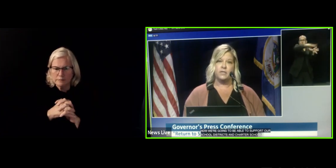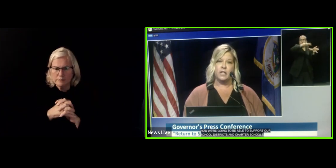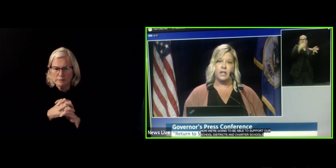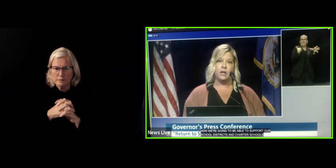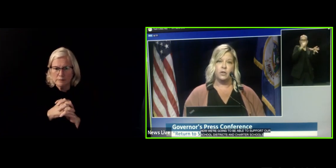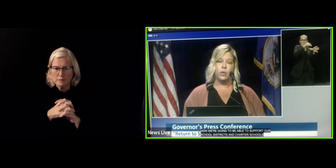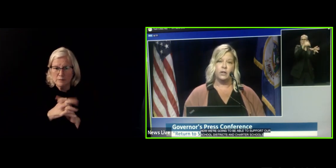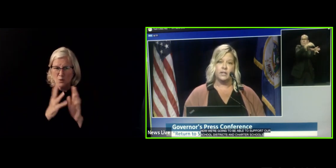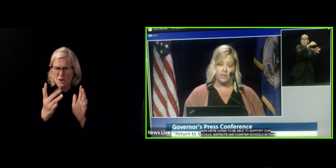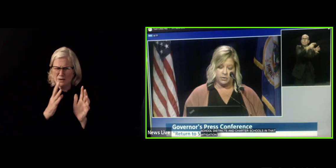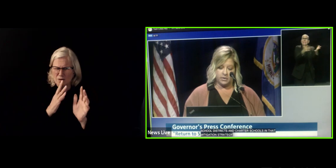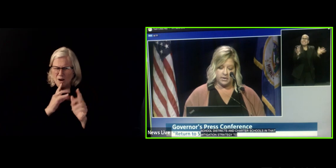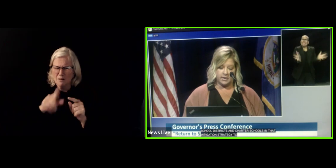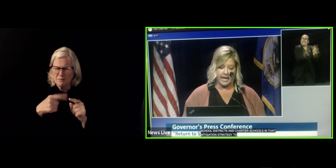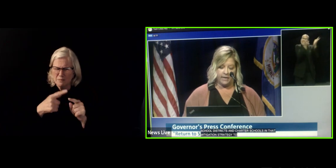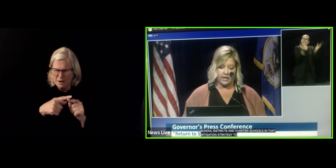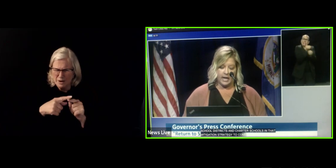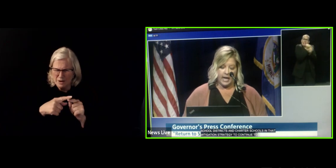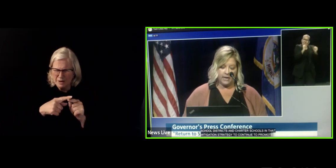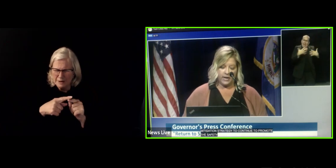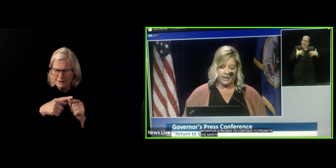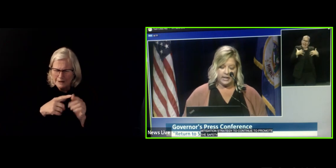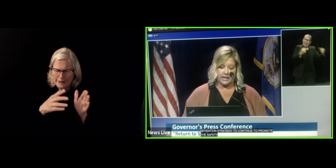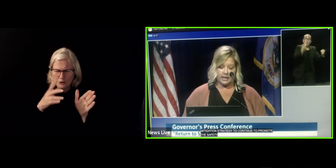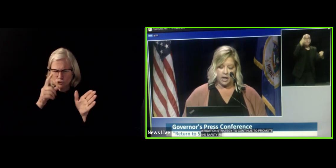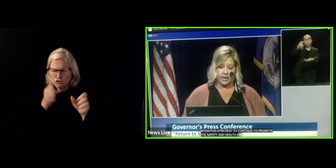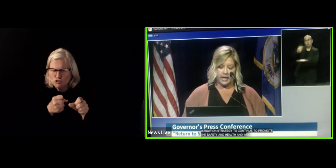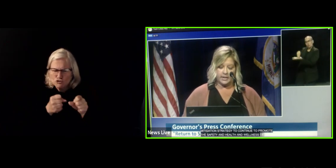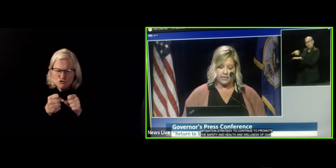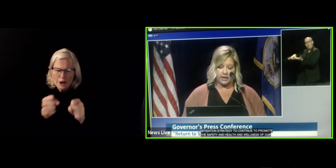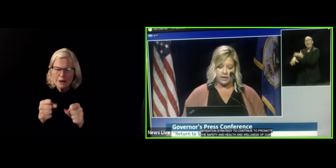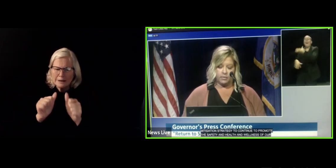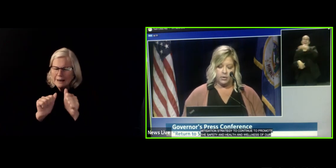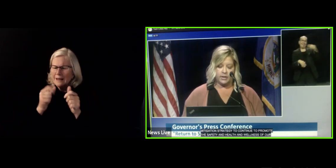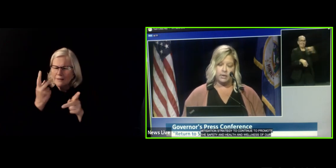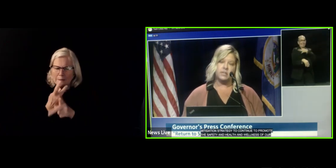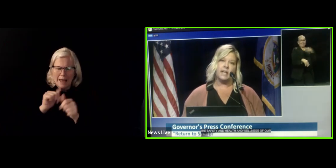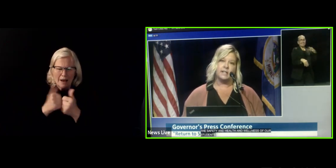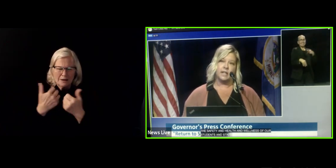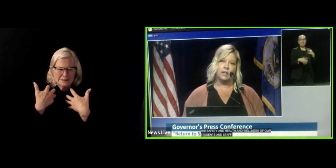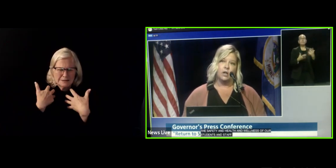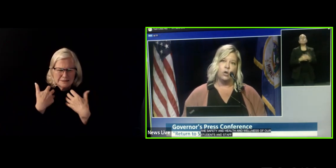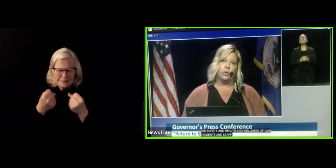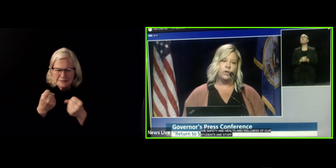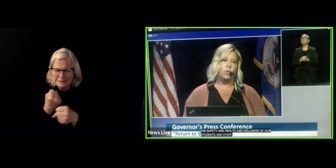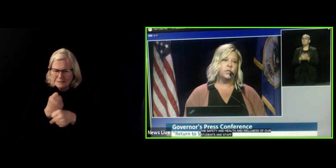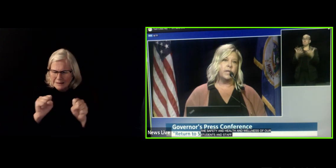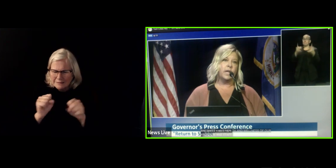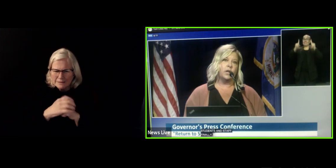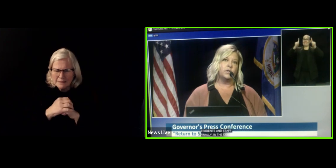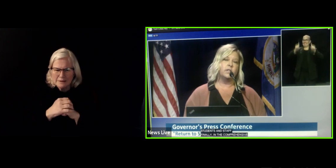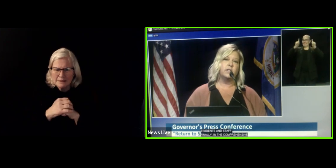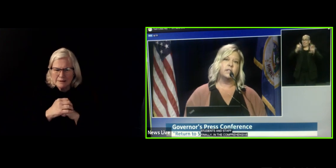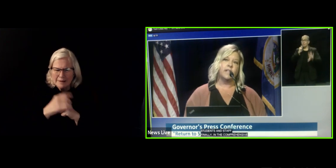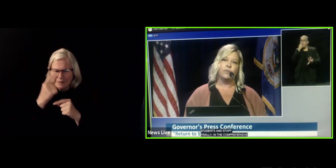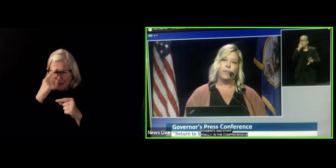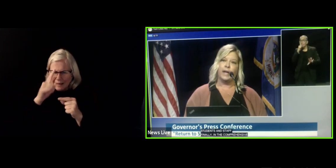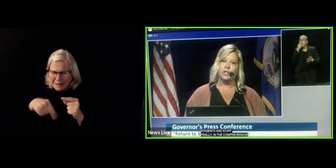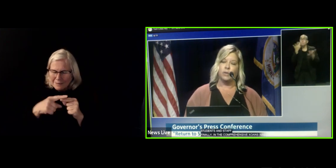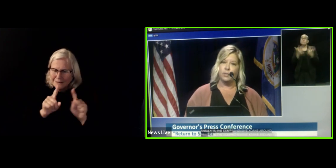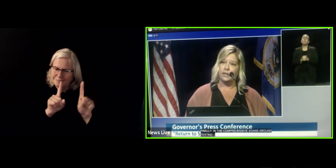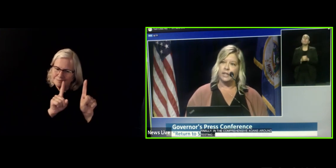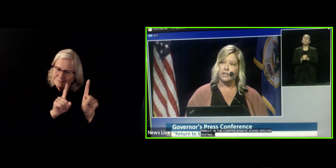safety and health and wellness of our students and staff. And finally, in the comprehensive components around testing, we know that once we get our students and staff